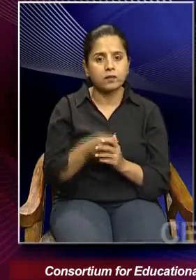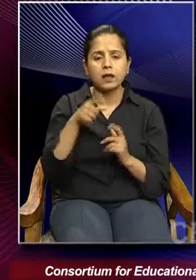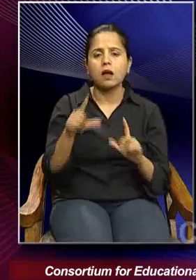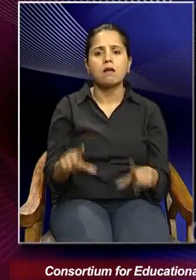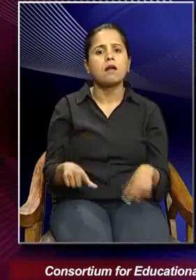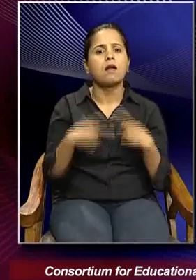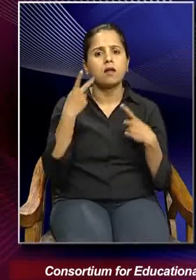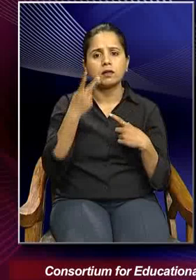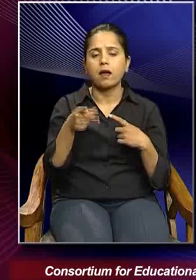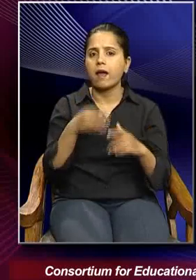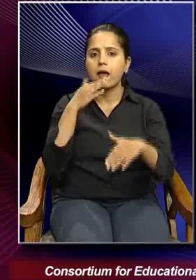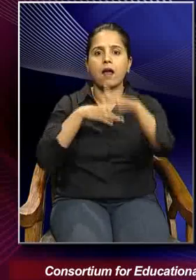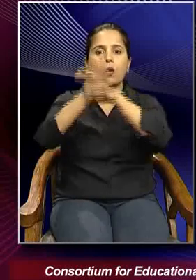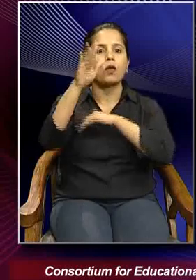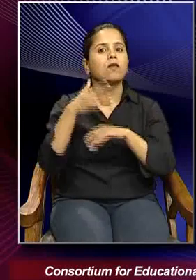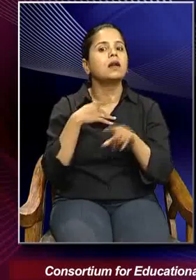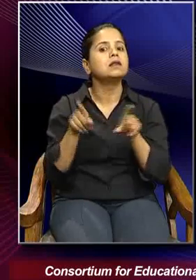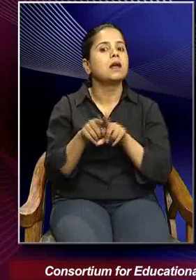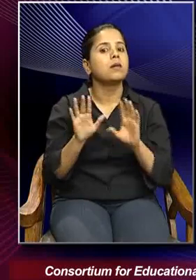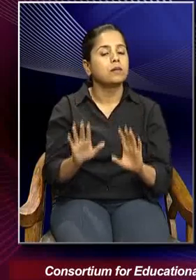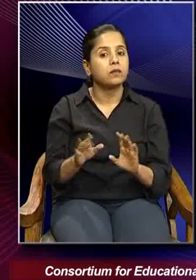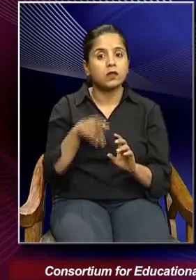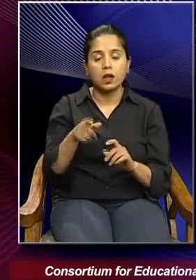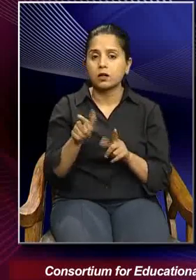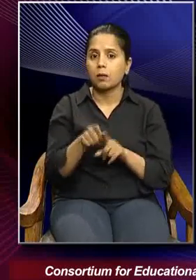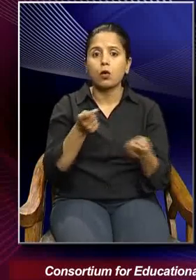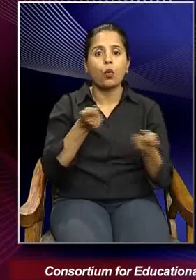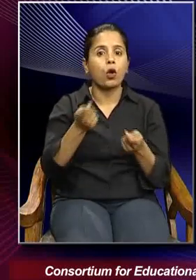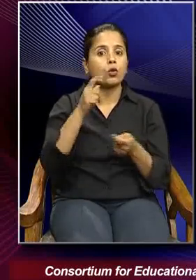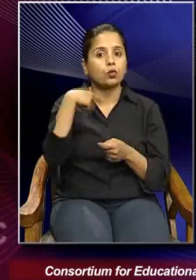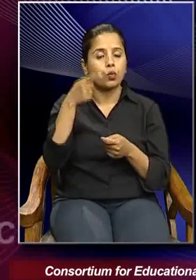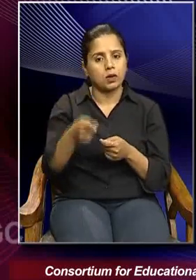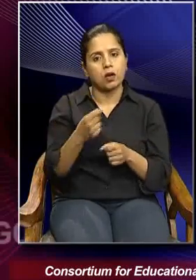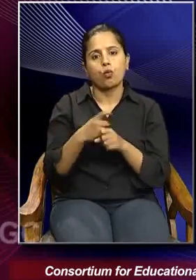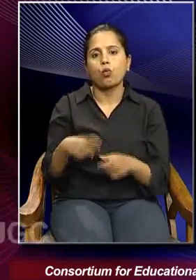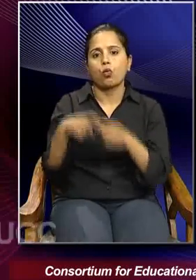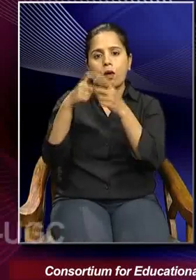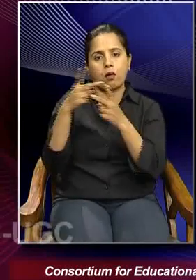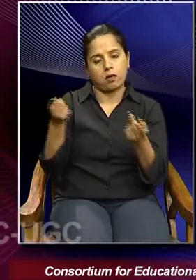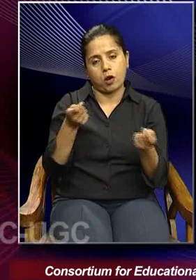life is heaven and is also controlled by the gunas.